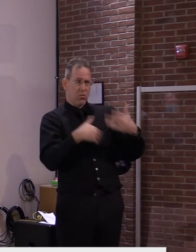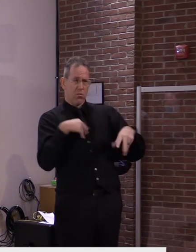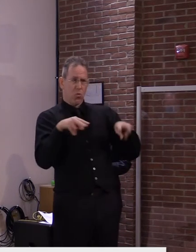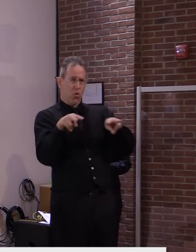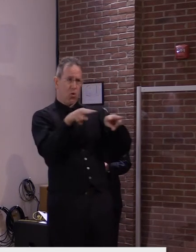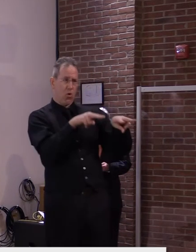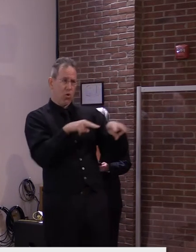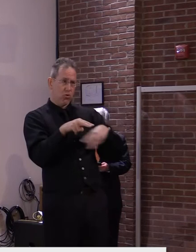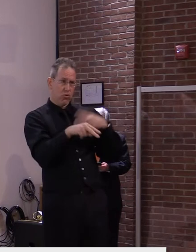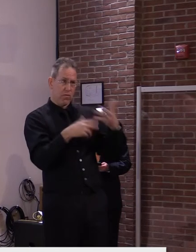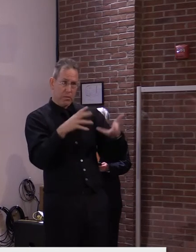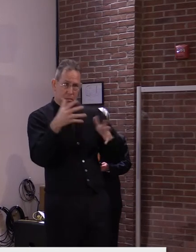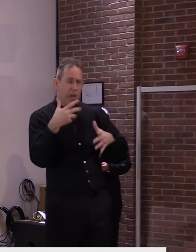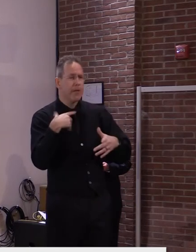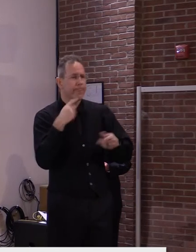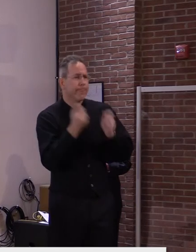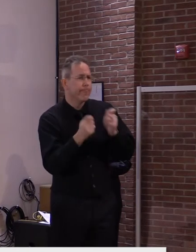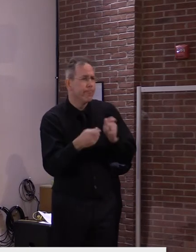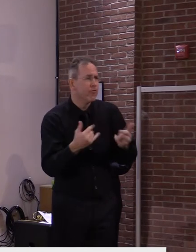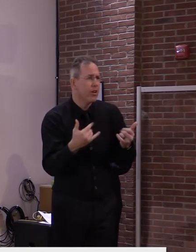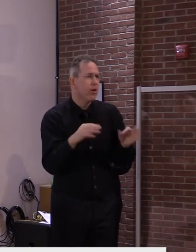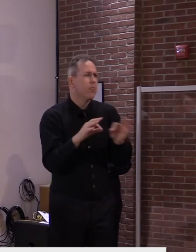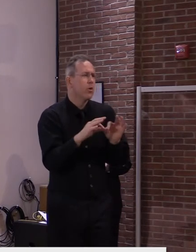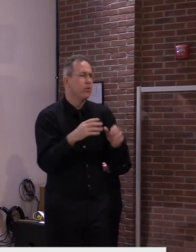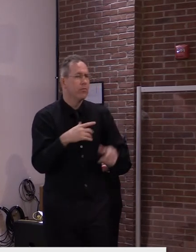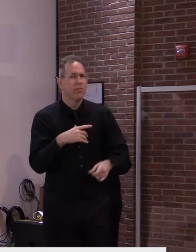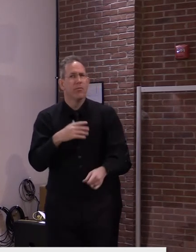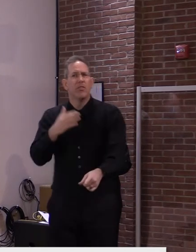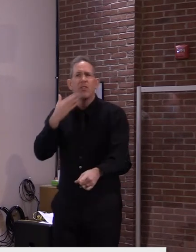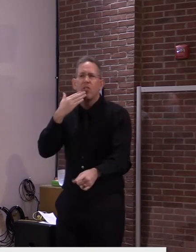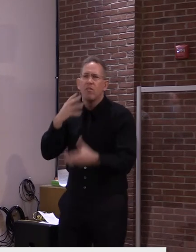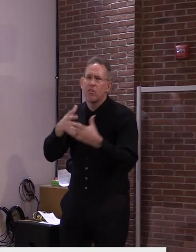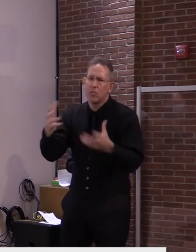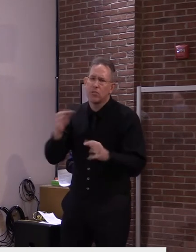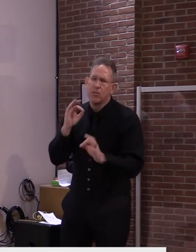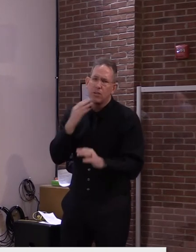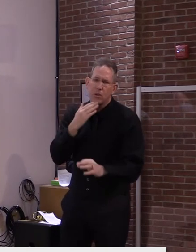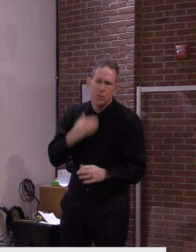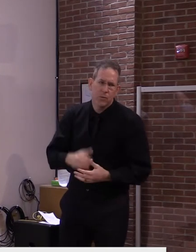Thank you very much. That answers my first part. Now, the second one's a little interesting question.